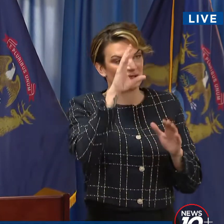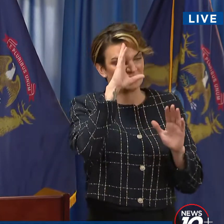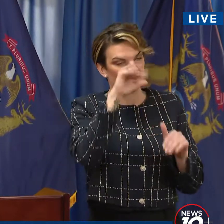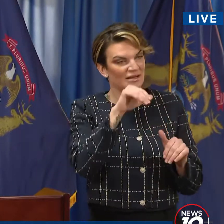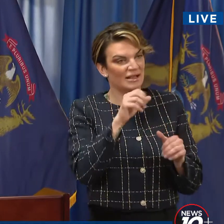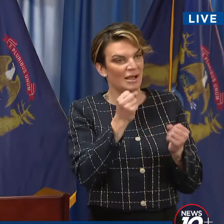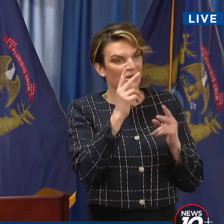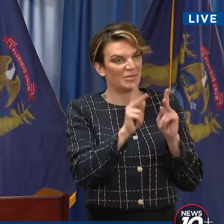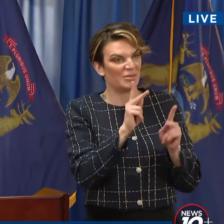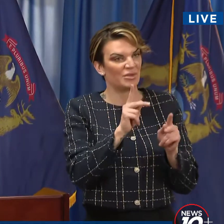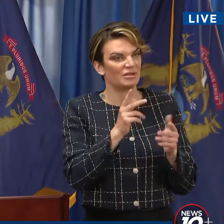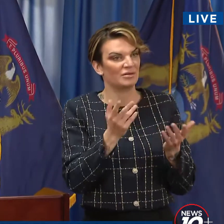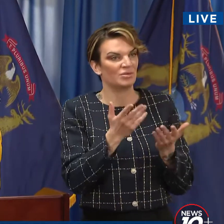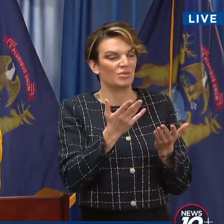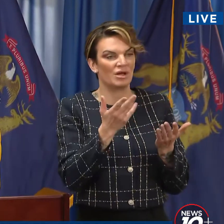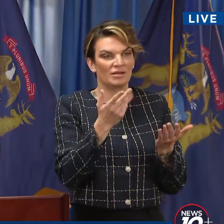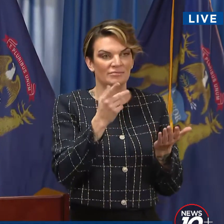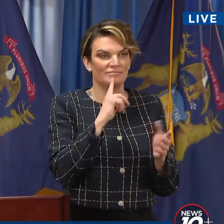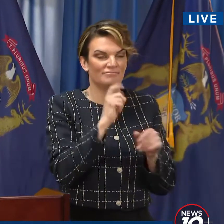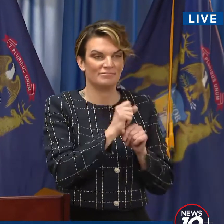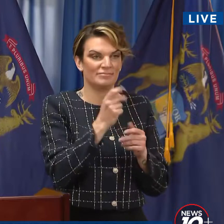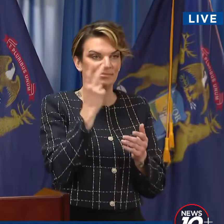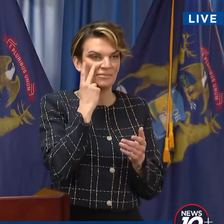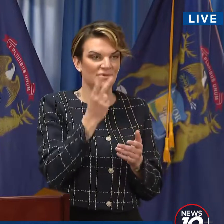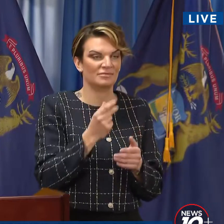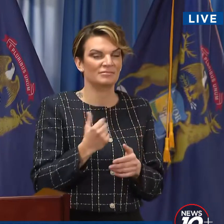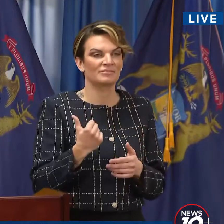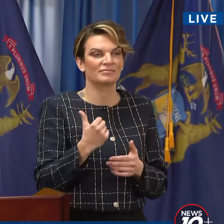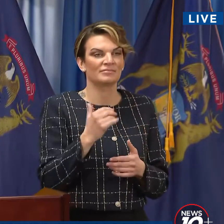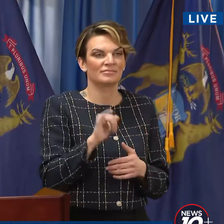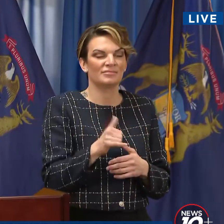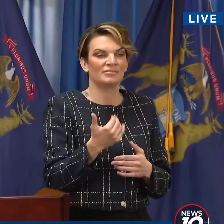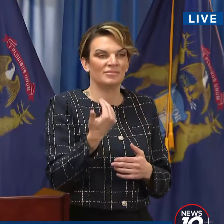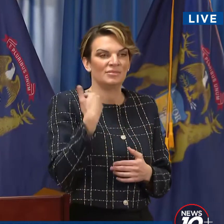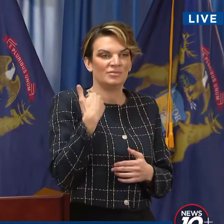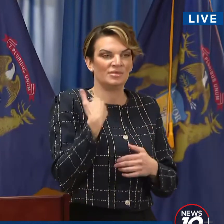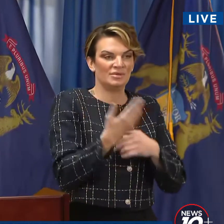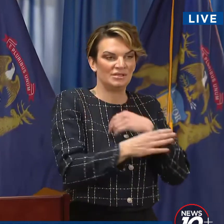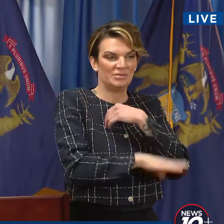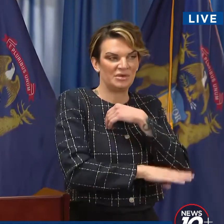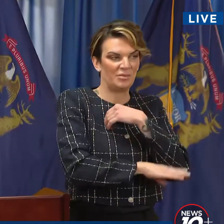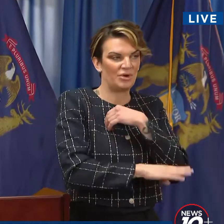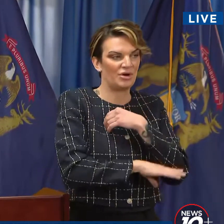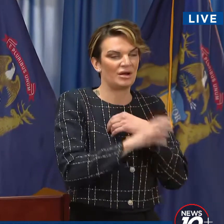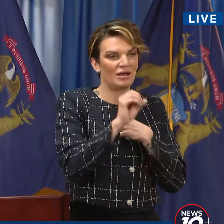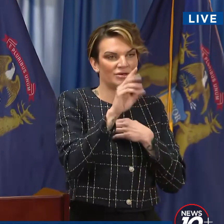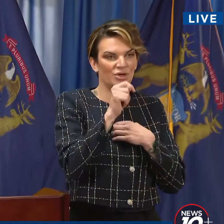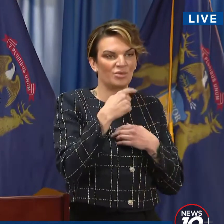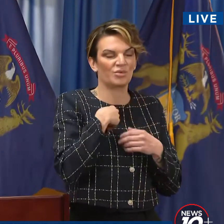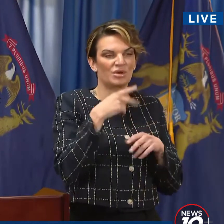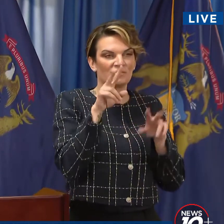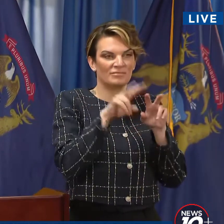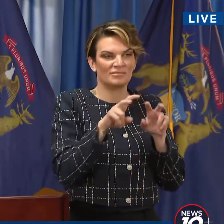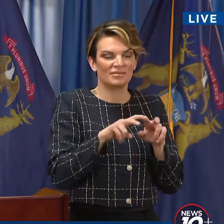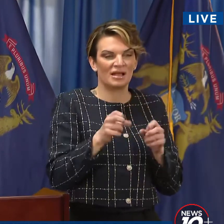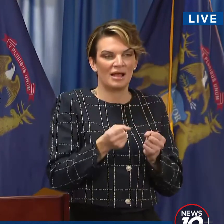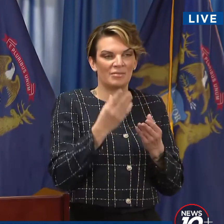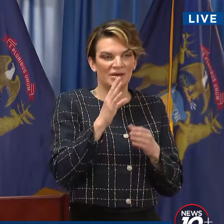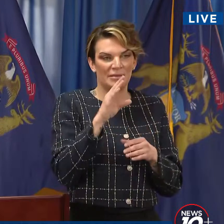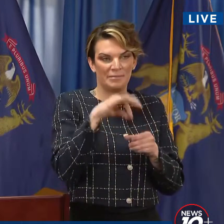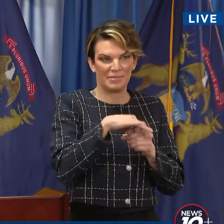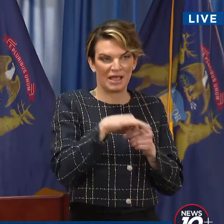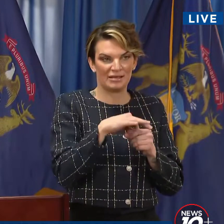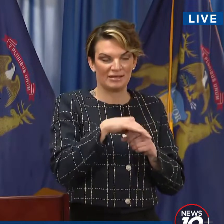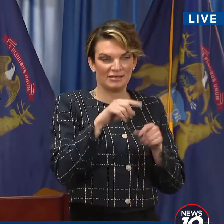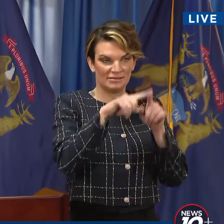you saw? Yeah, early in this process, in late September, early October, we were looking at the number of ballots that were being requested, and they were running